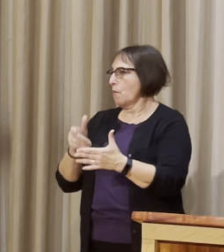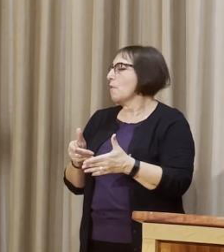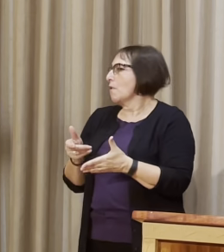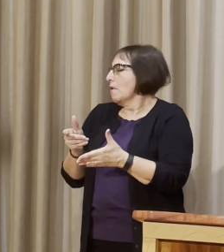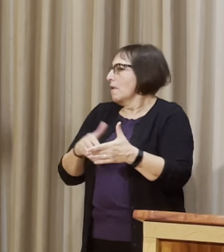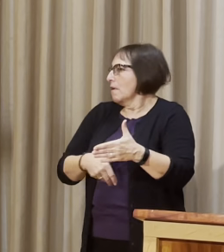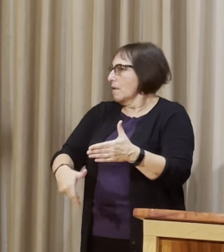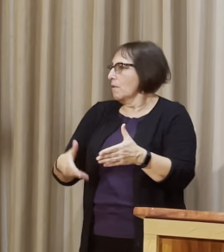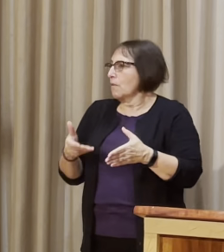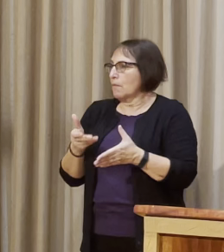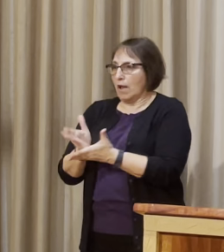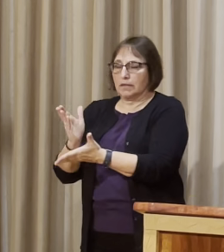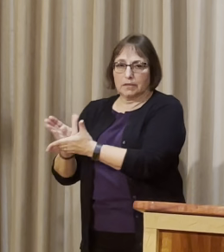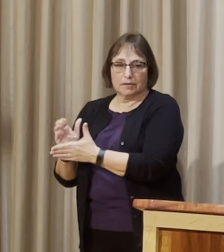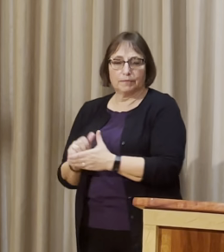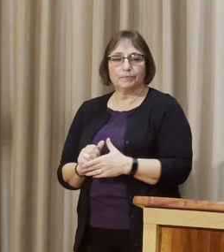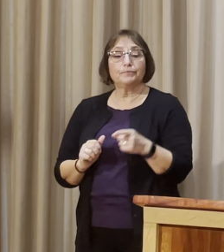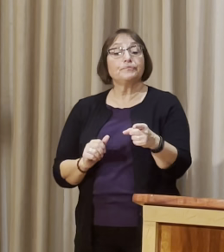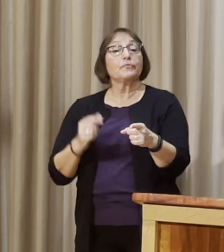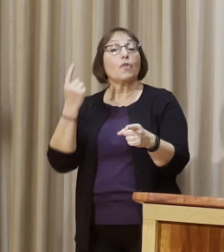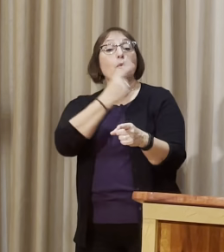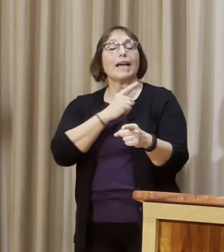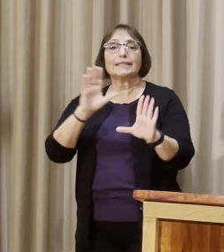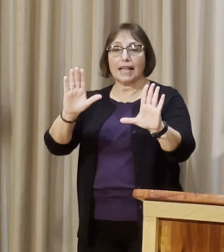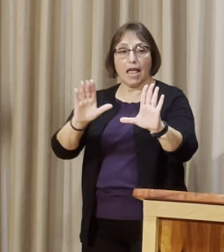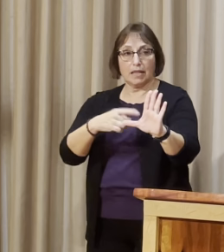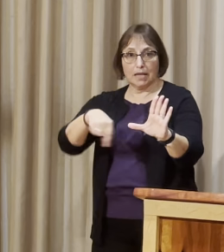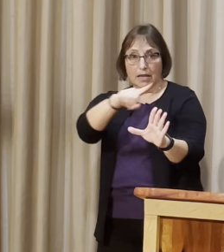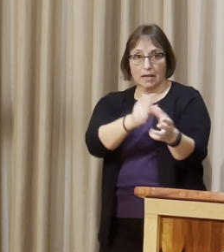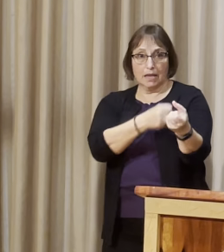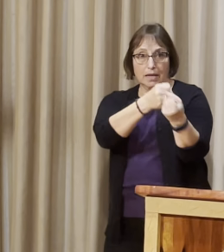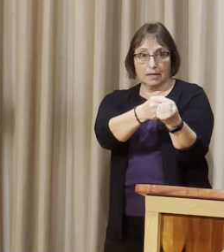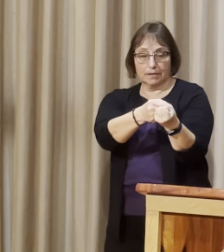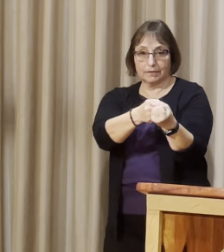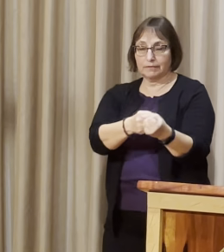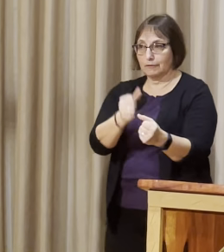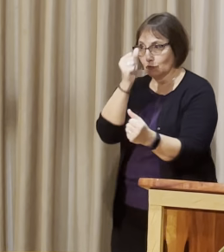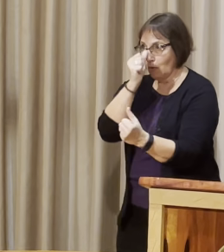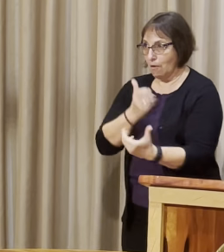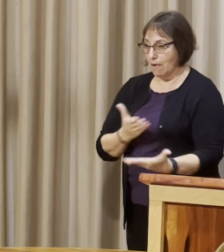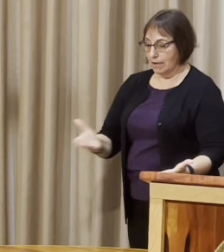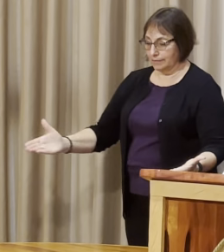its medical providers, and Senate Bill 1 is proof of that. Aloha.